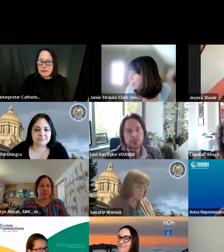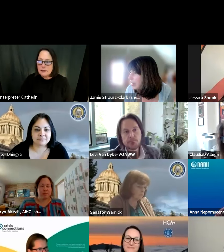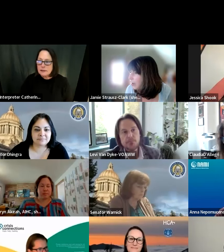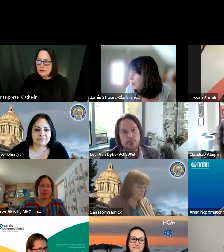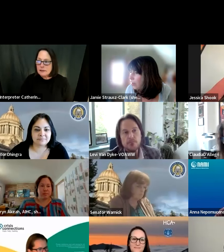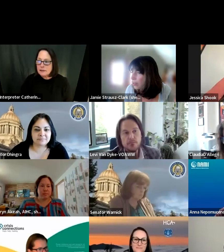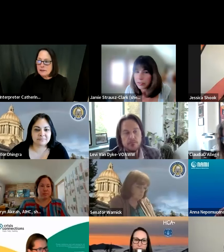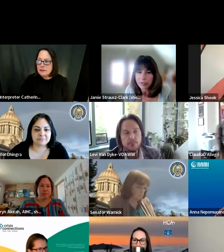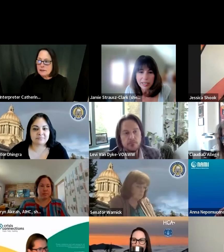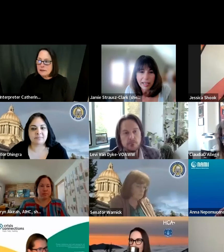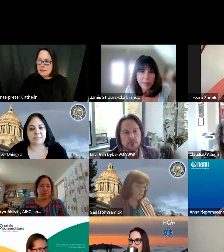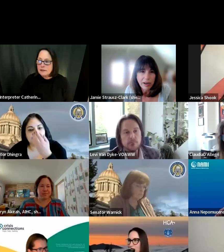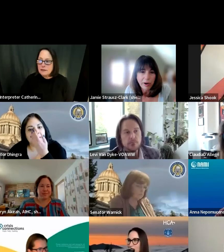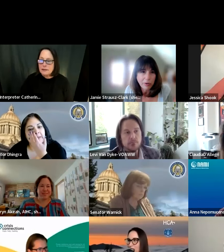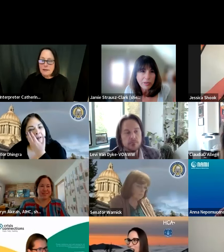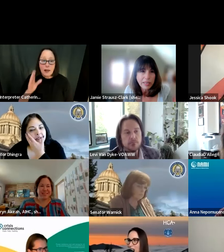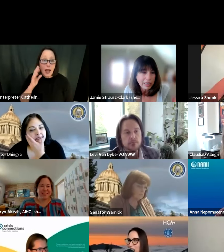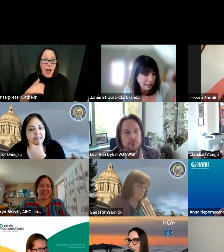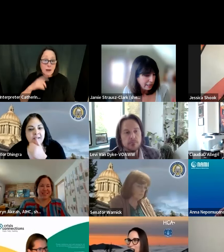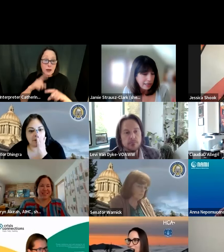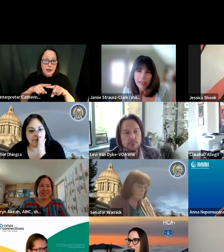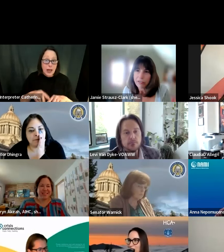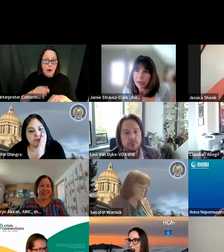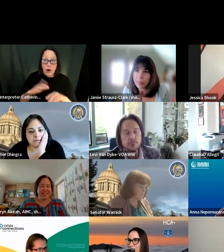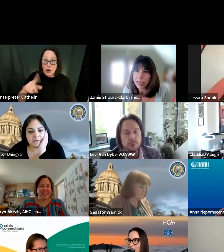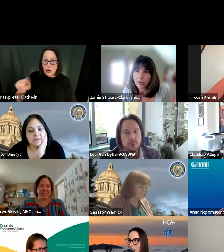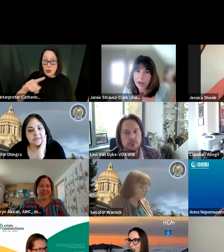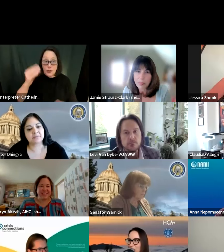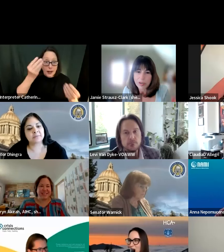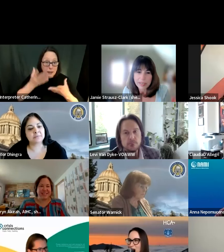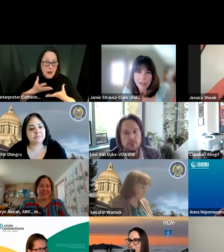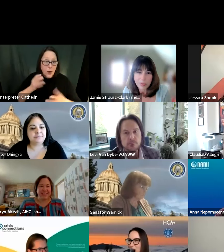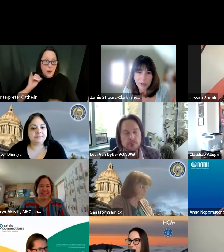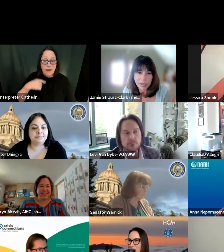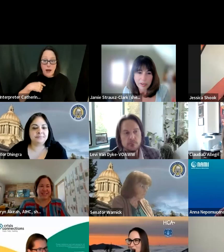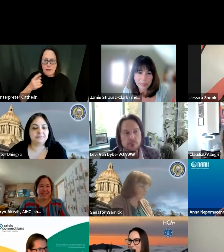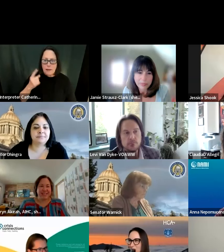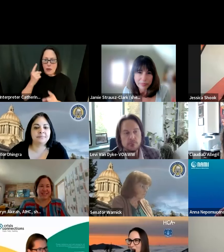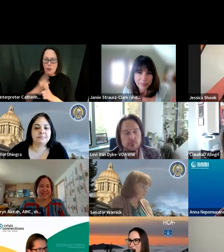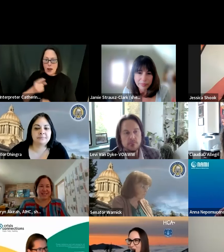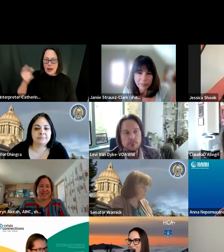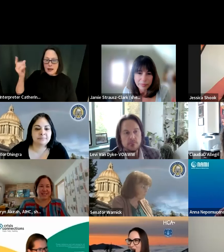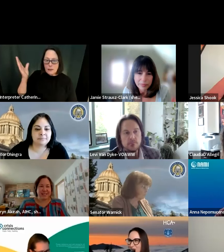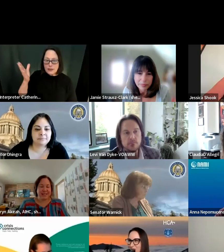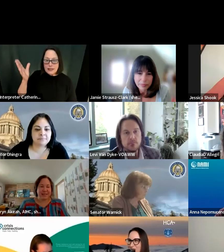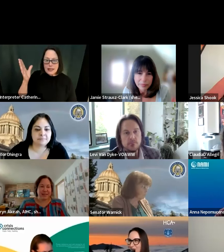I'm going to count on all of you to let me know if I'm in the right presentation mode here.